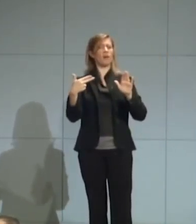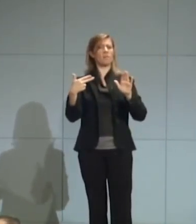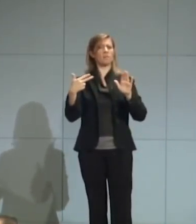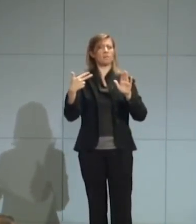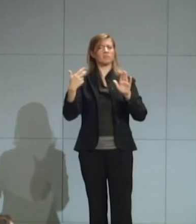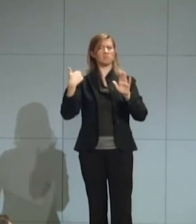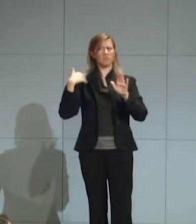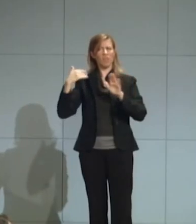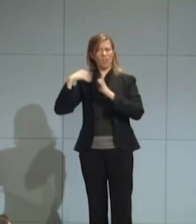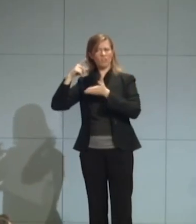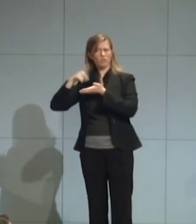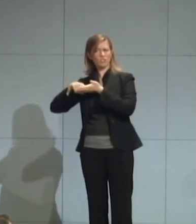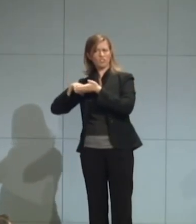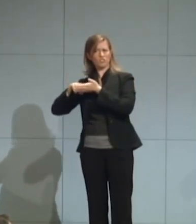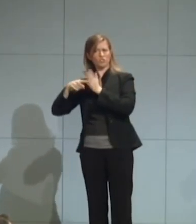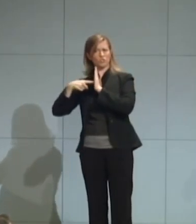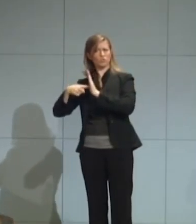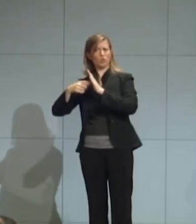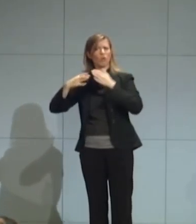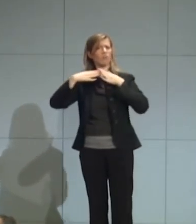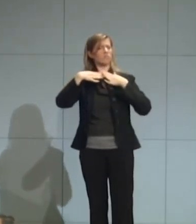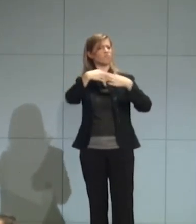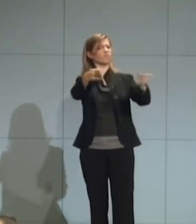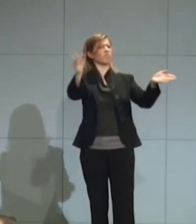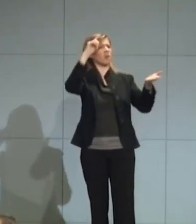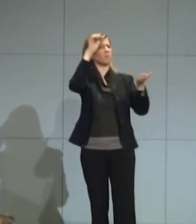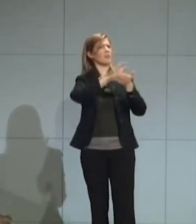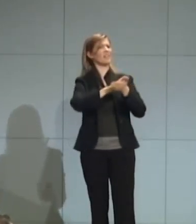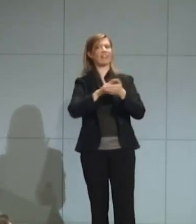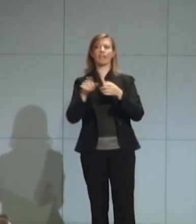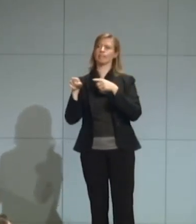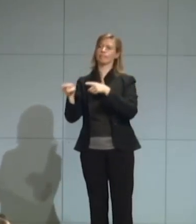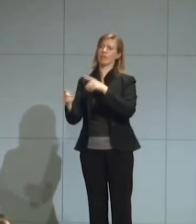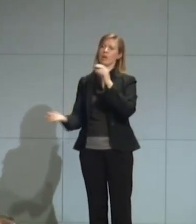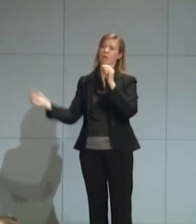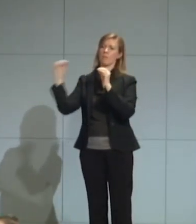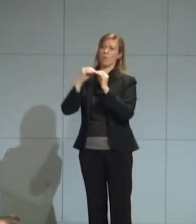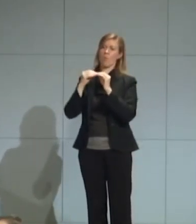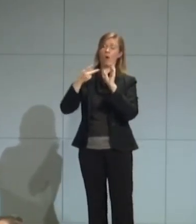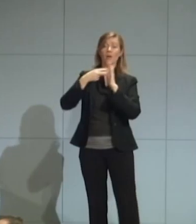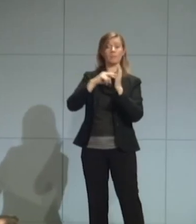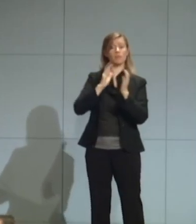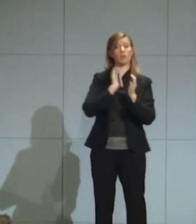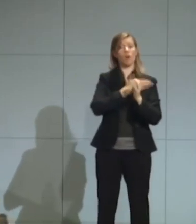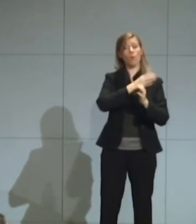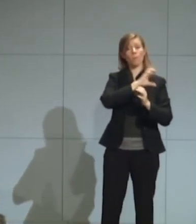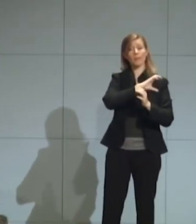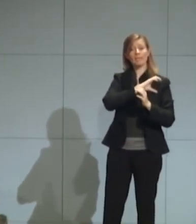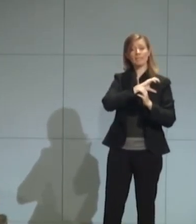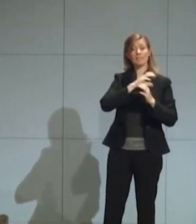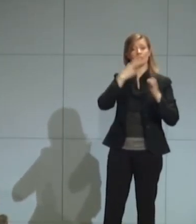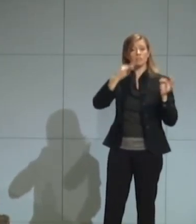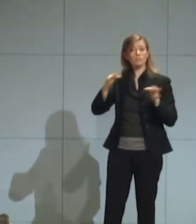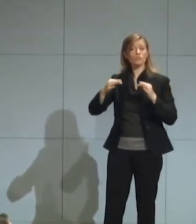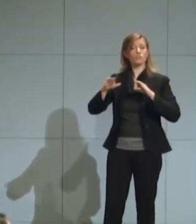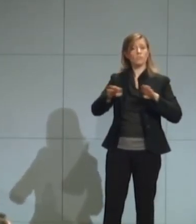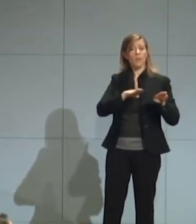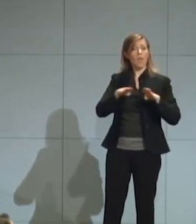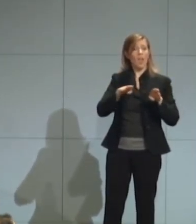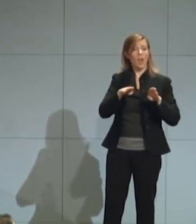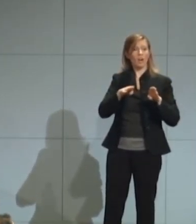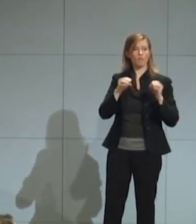people, the way that enslavement and genocide did, well, now you have to start creating a new narrative. You have to create